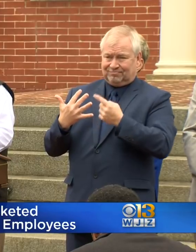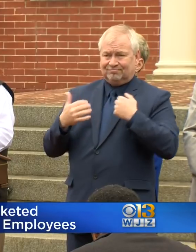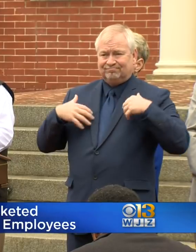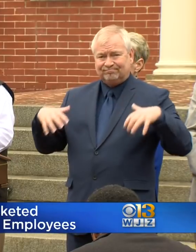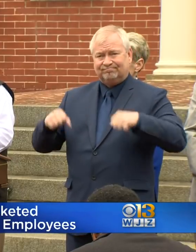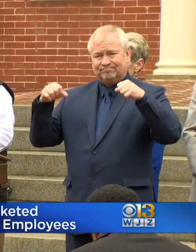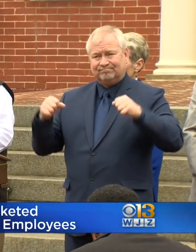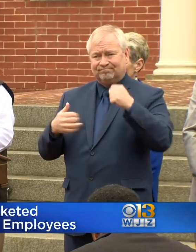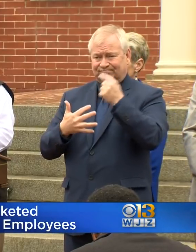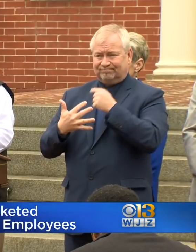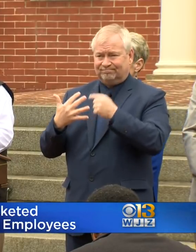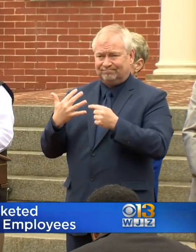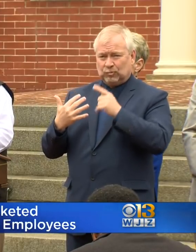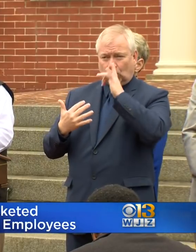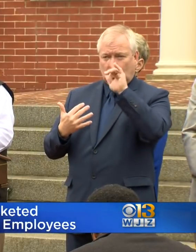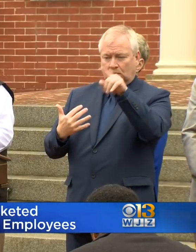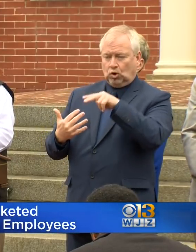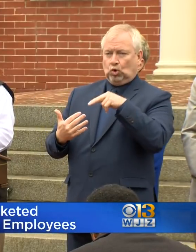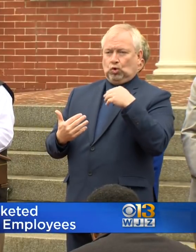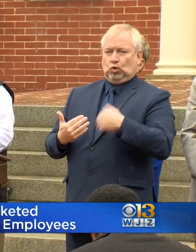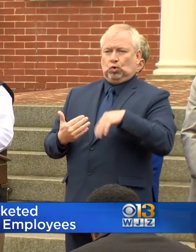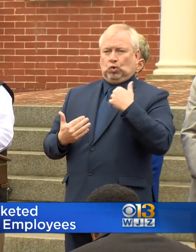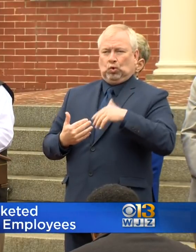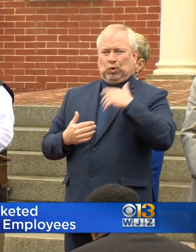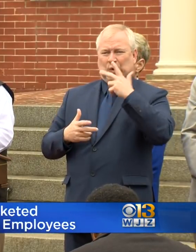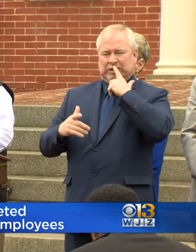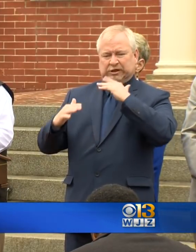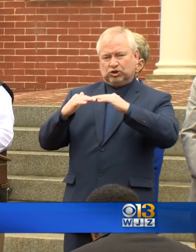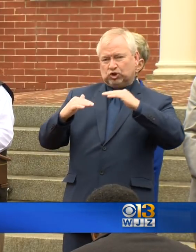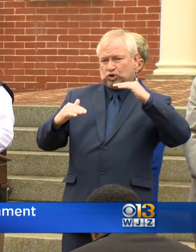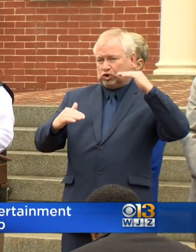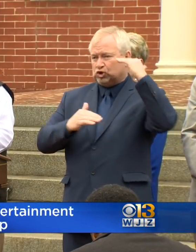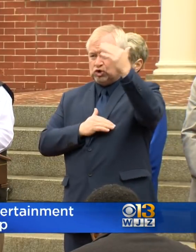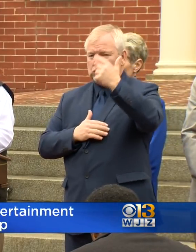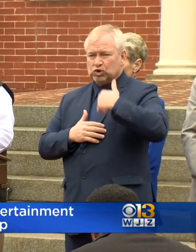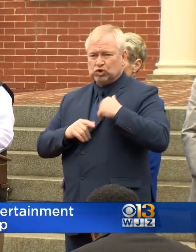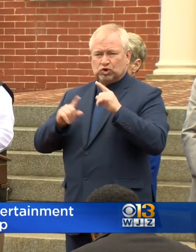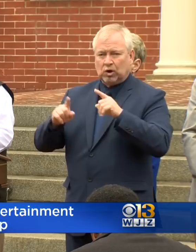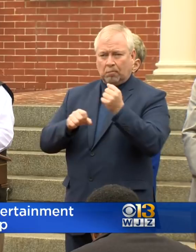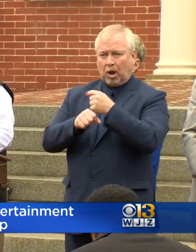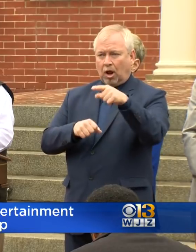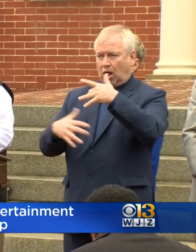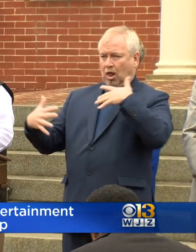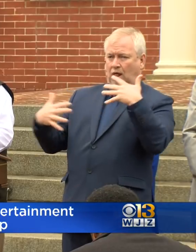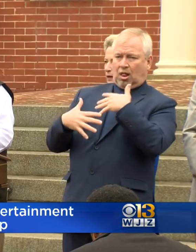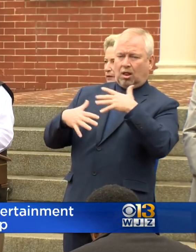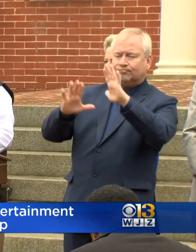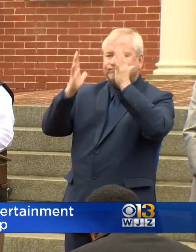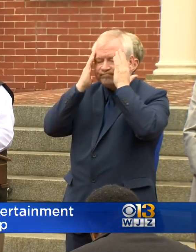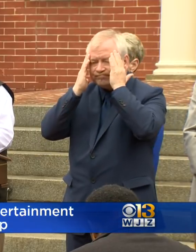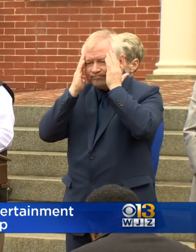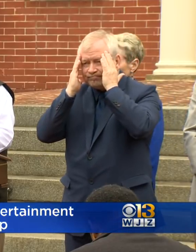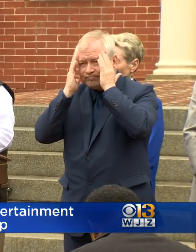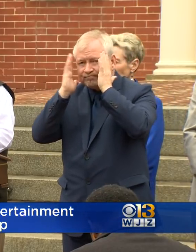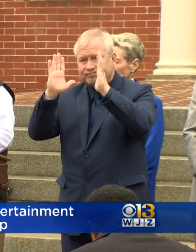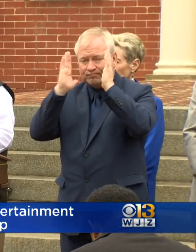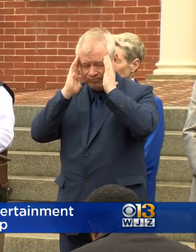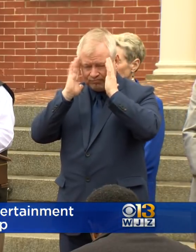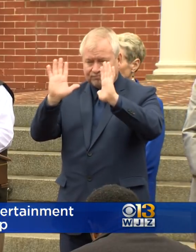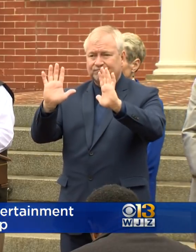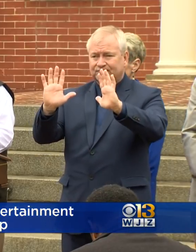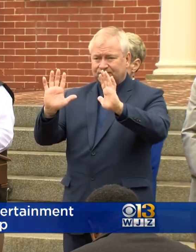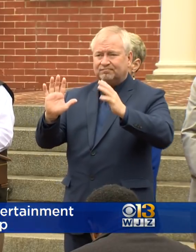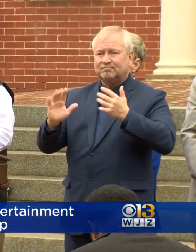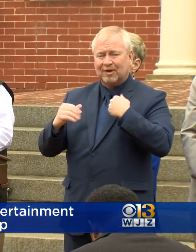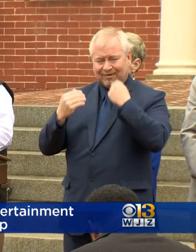may seem extreme and they seem frightening. But as I said before, they are